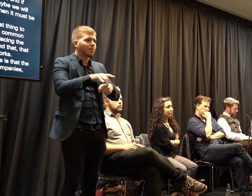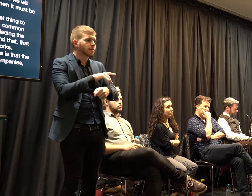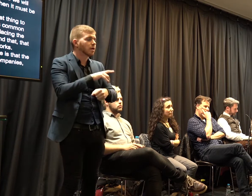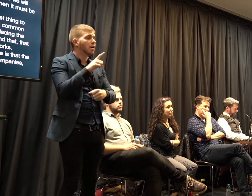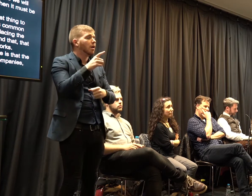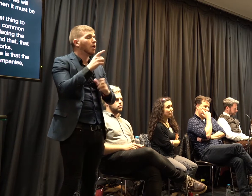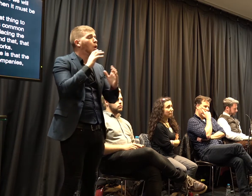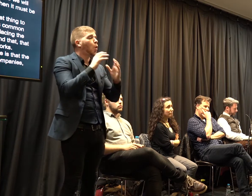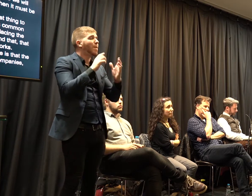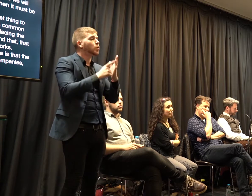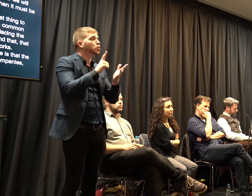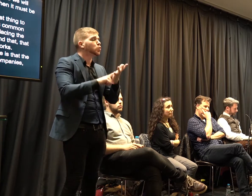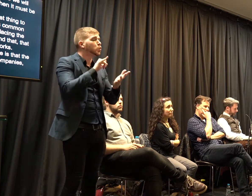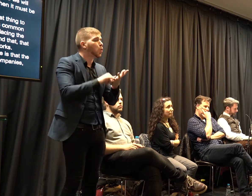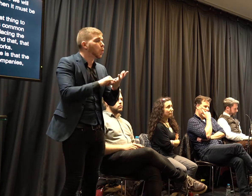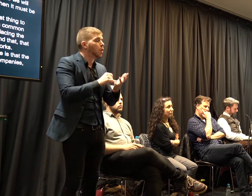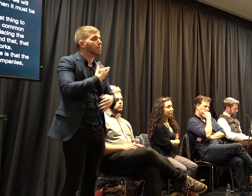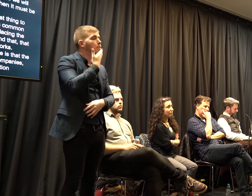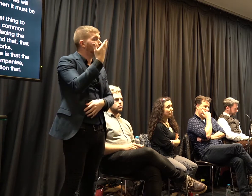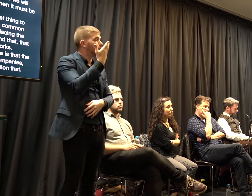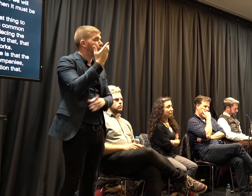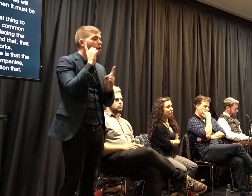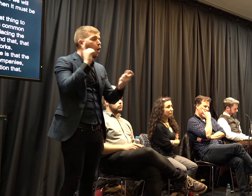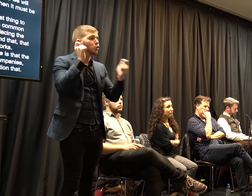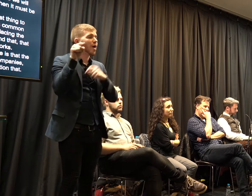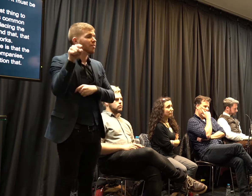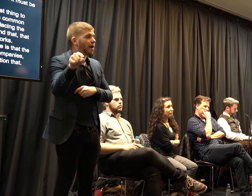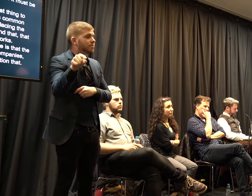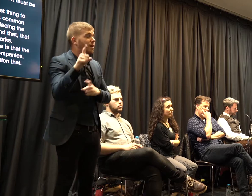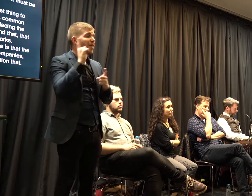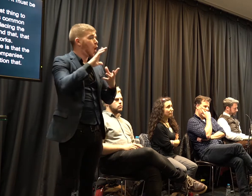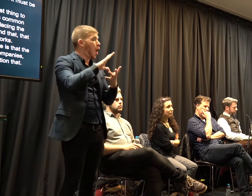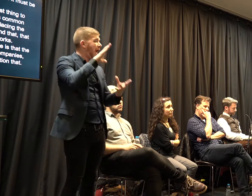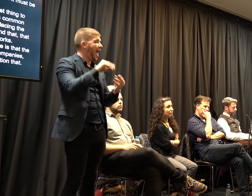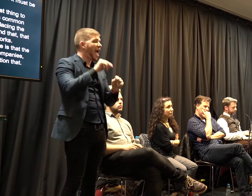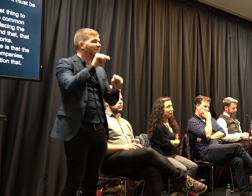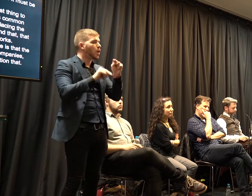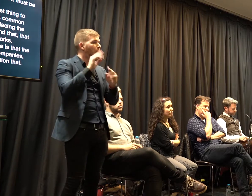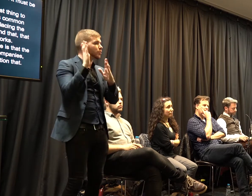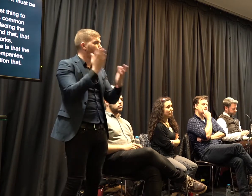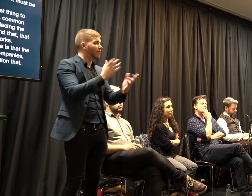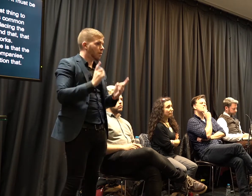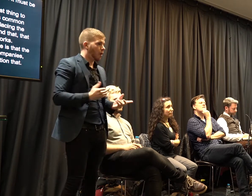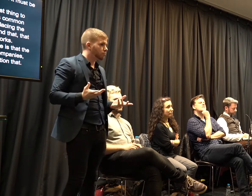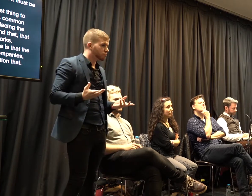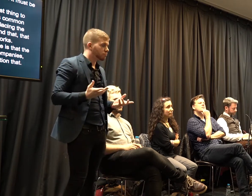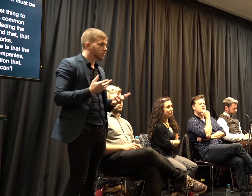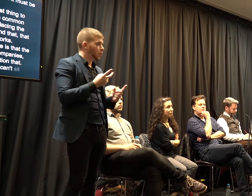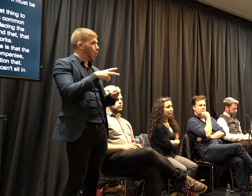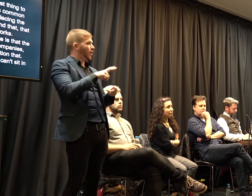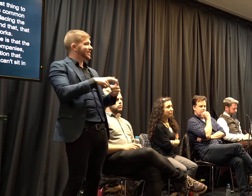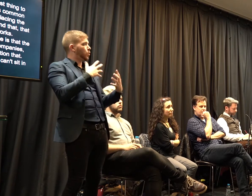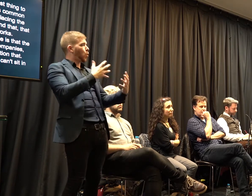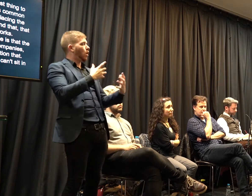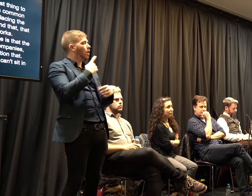communication tools to question that. They can't even evaluate the service. They can't sit in the audience and